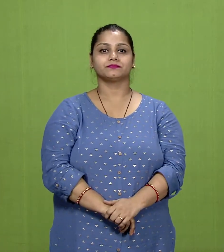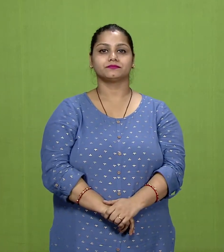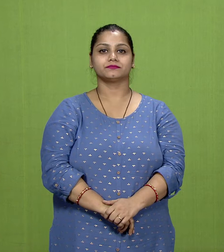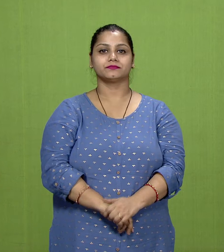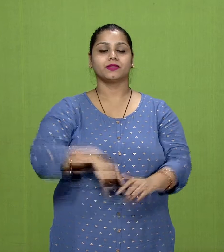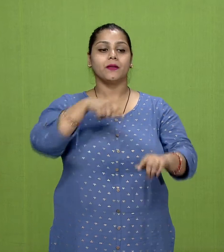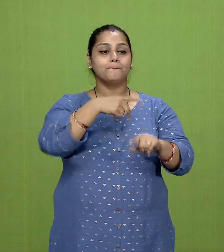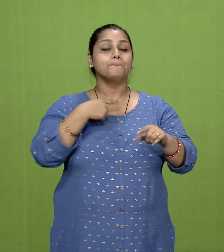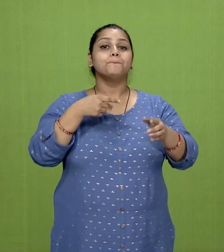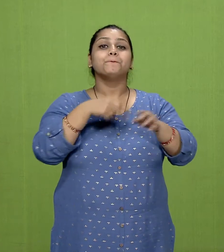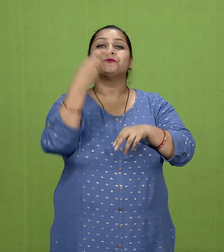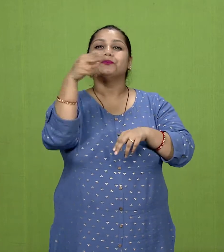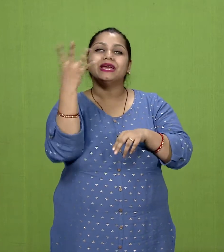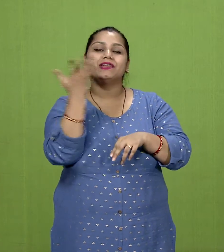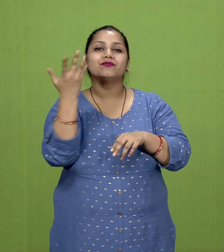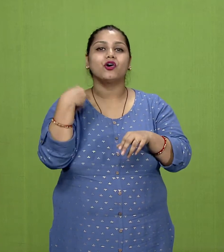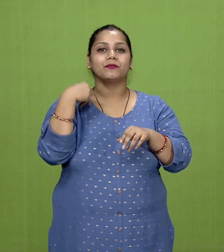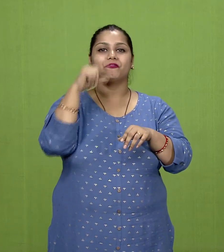this is samyak darshana,